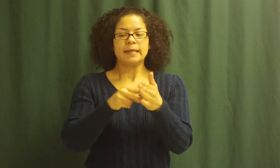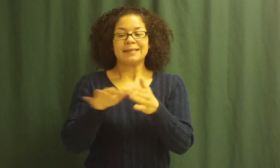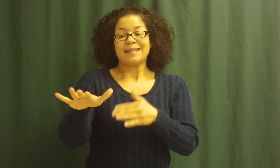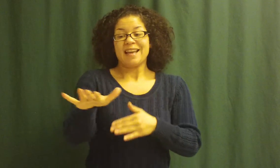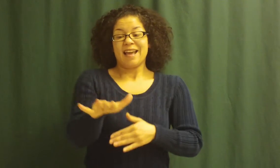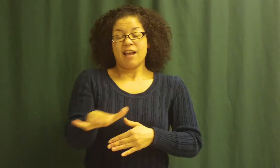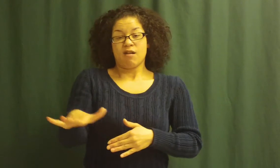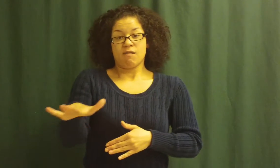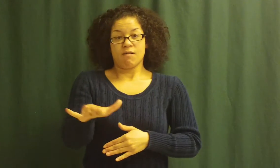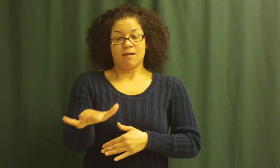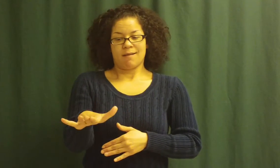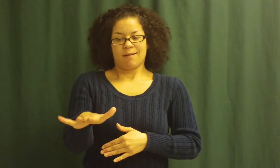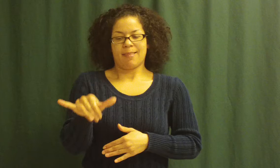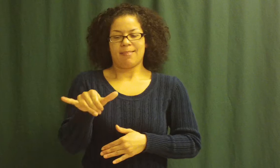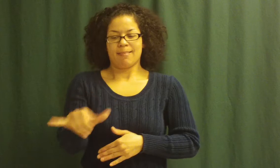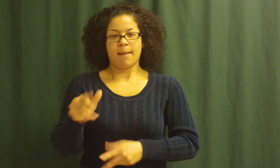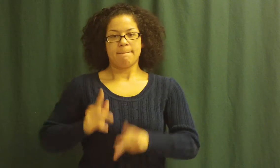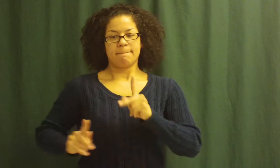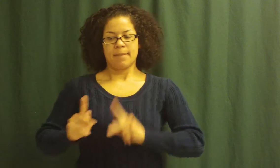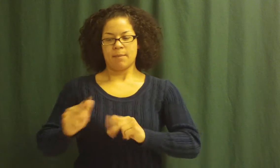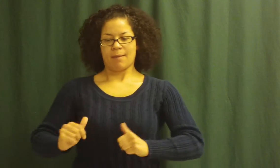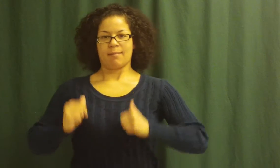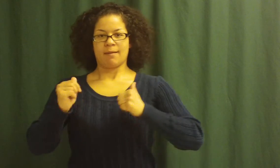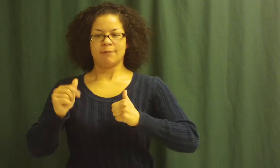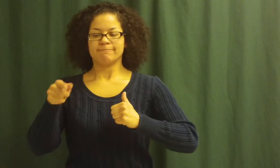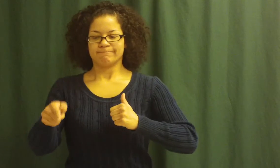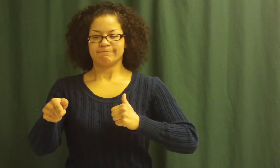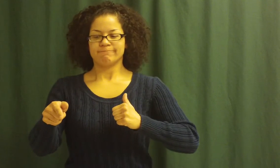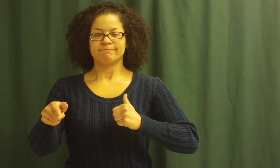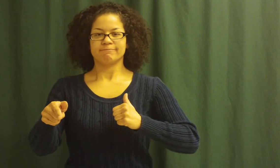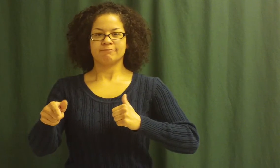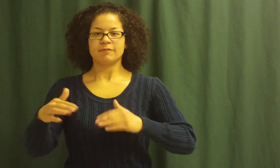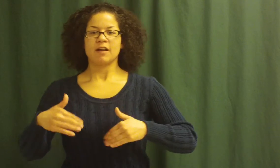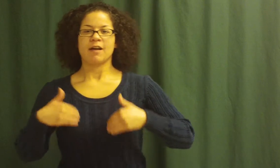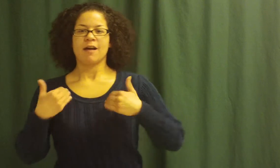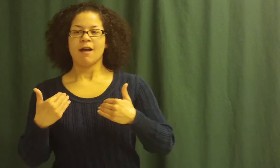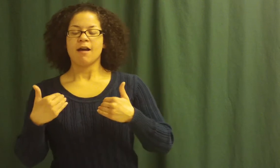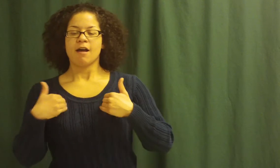to people who share a common culture in a particular location.